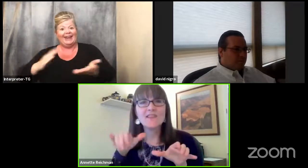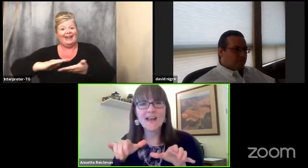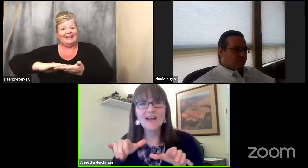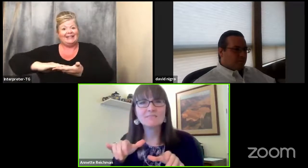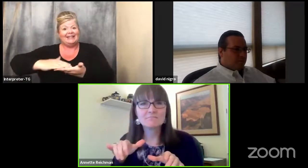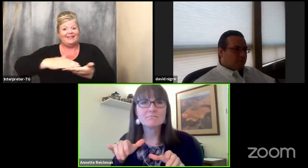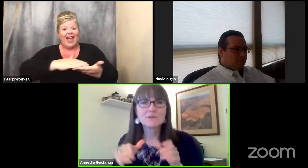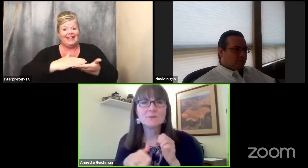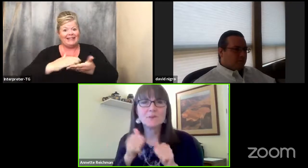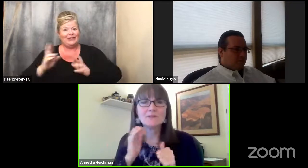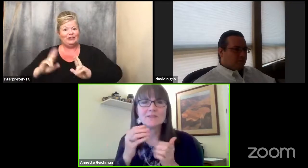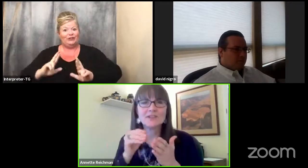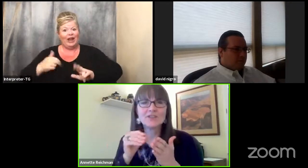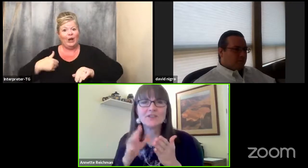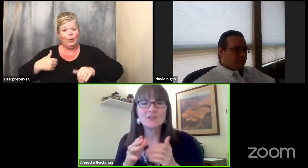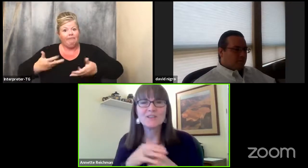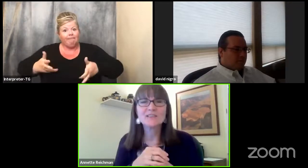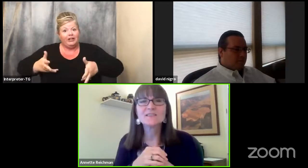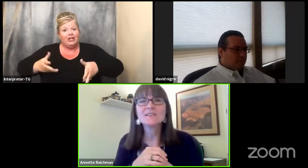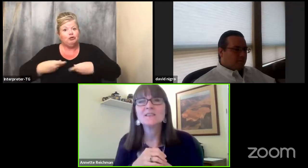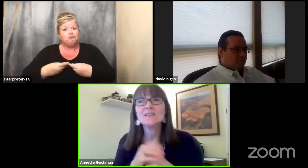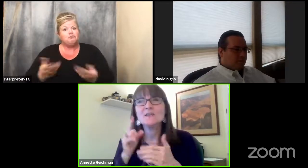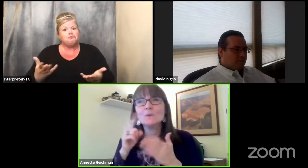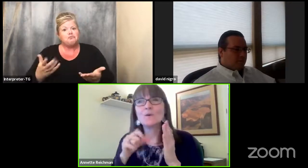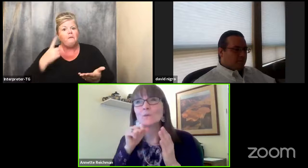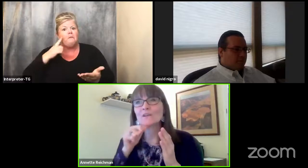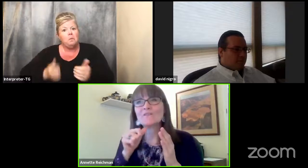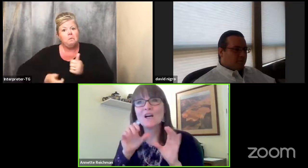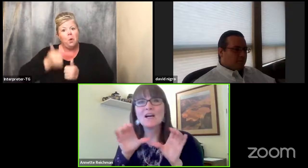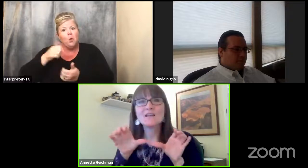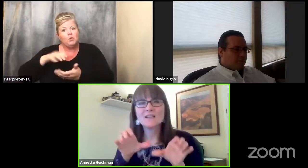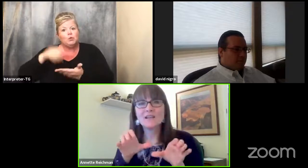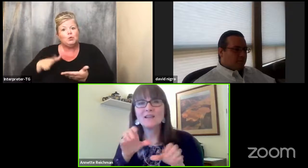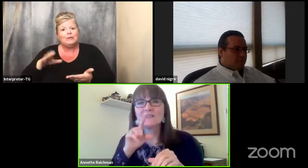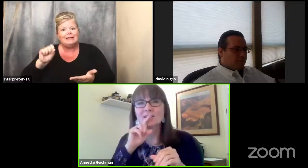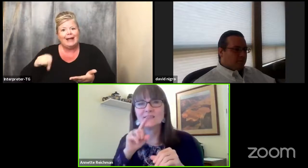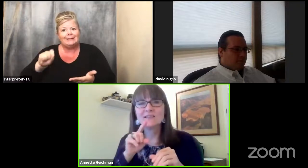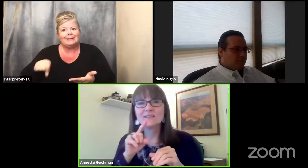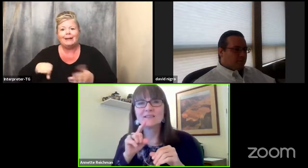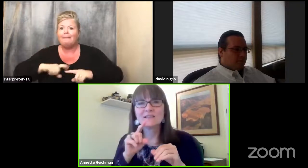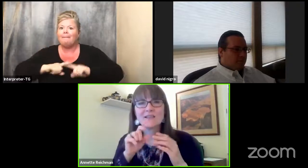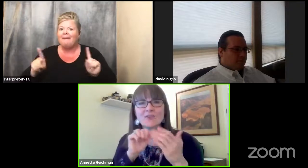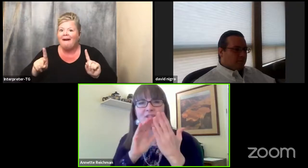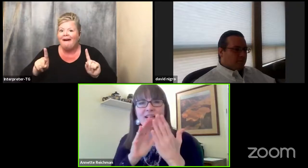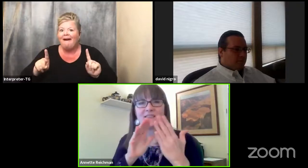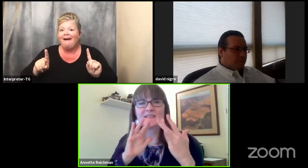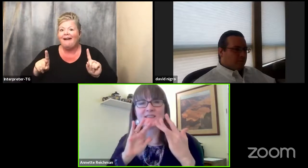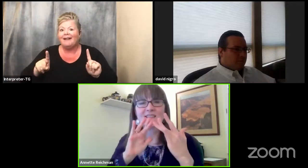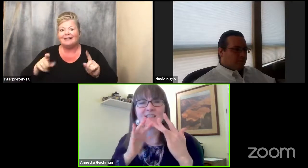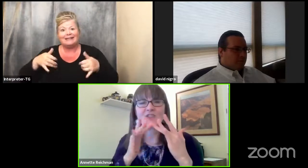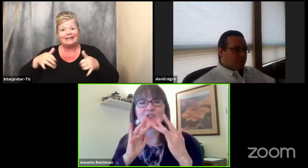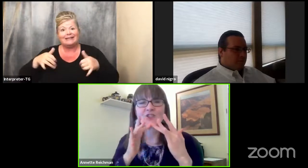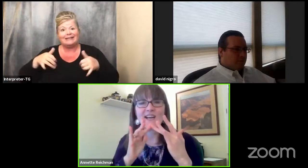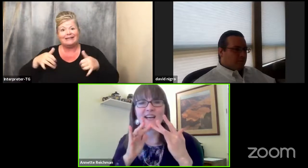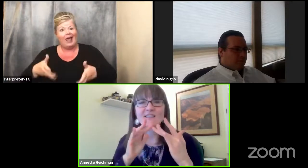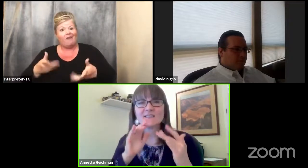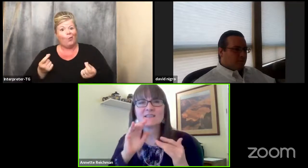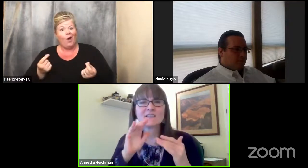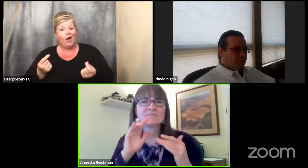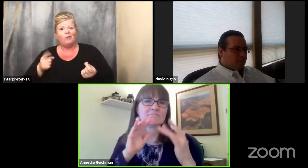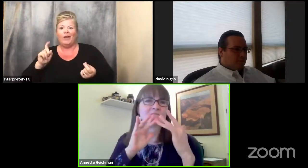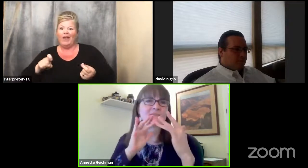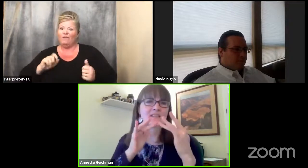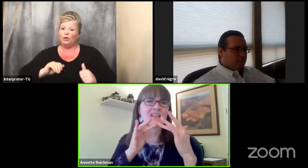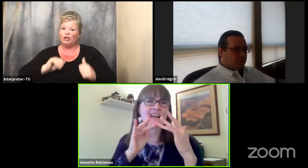have done that to most of our students. What we've not done is address the internet